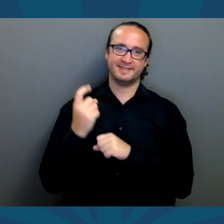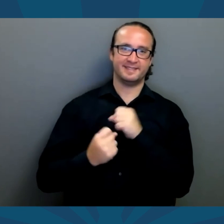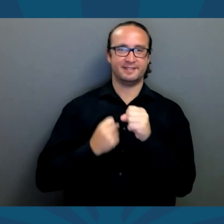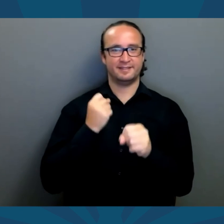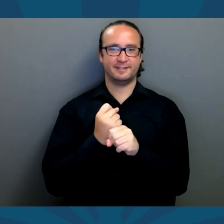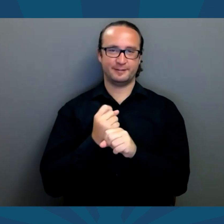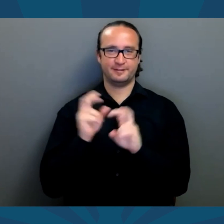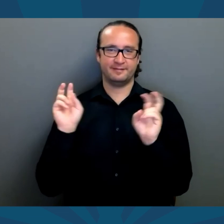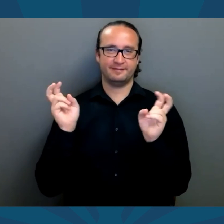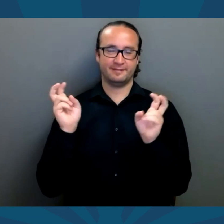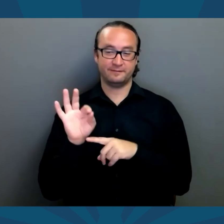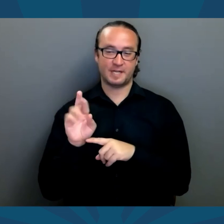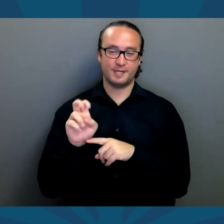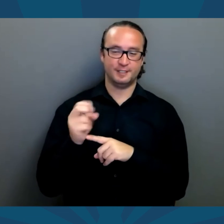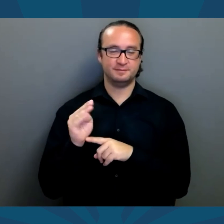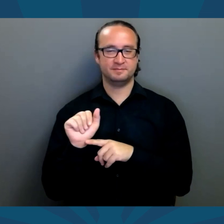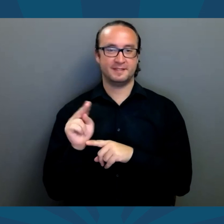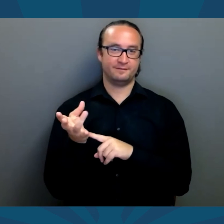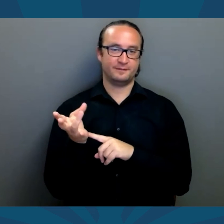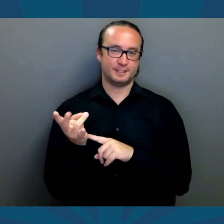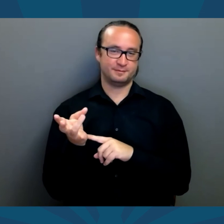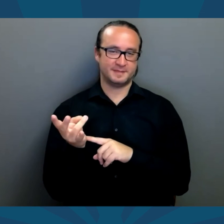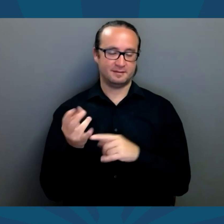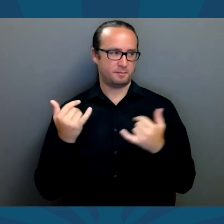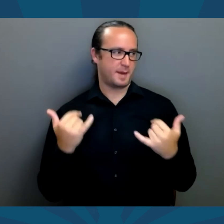in modern state history.